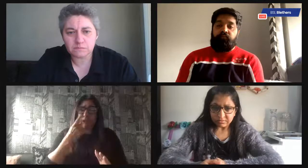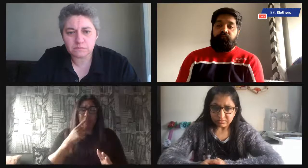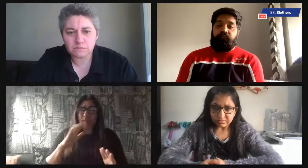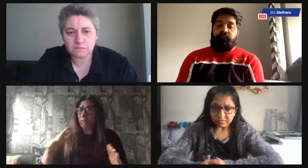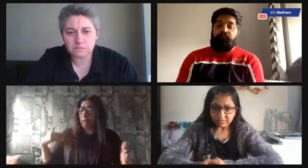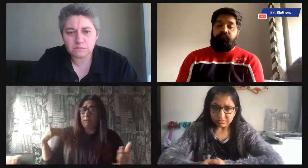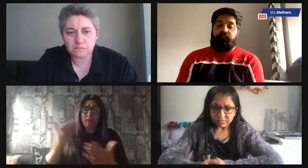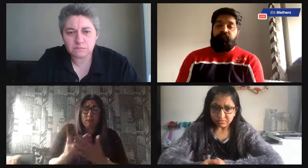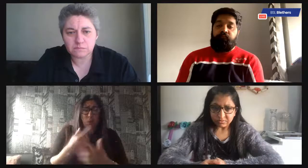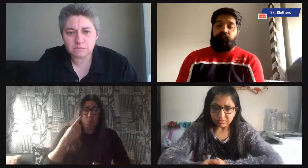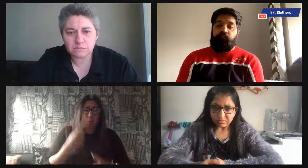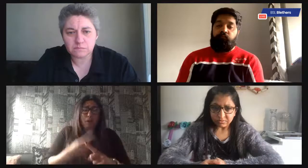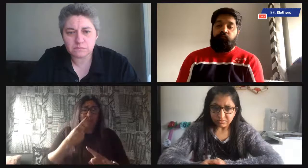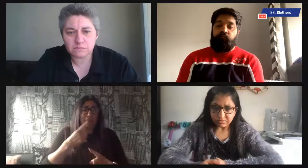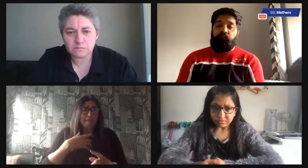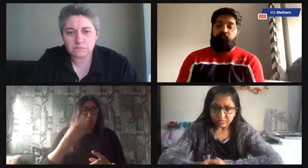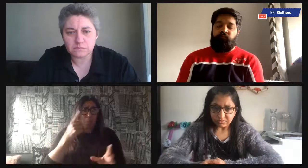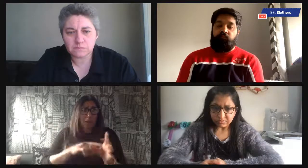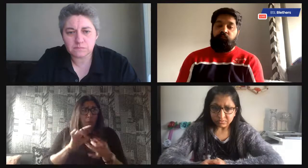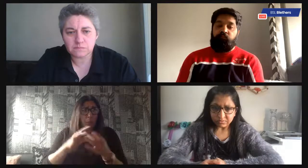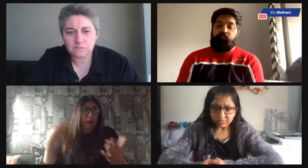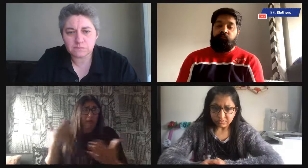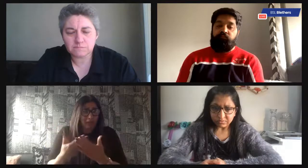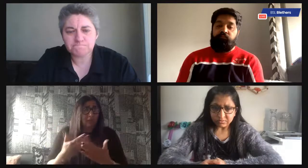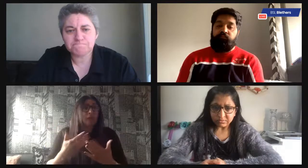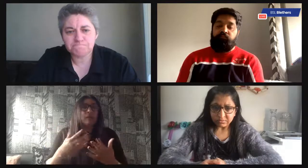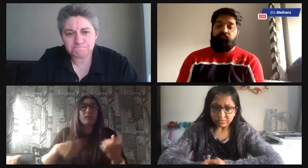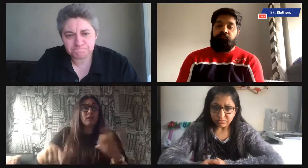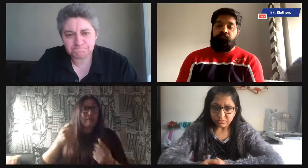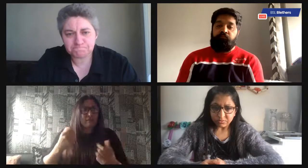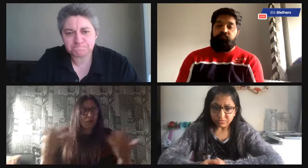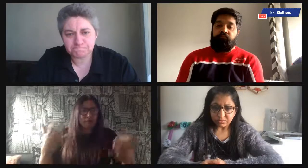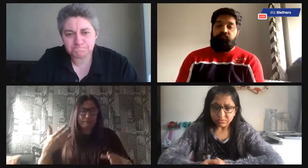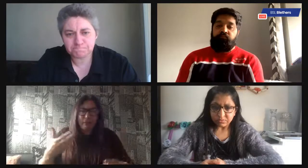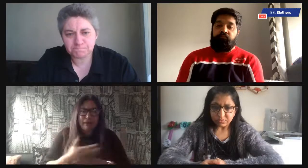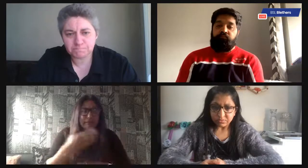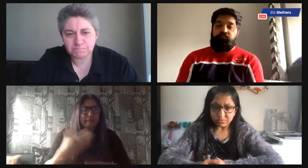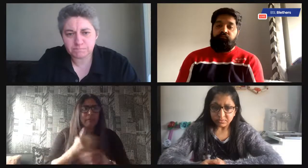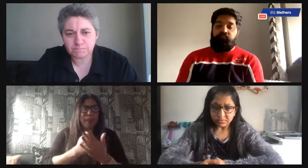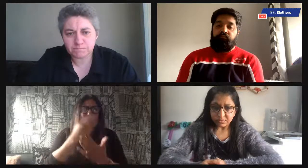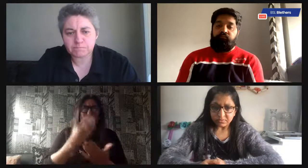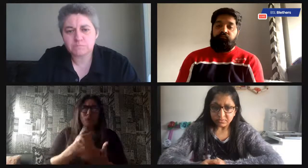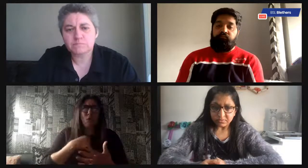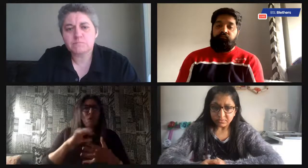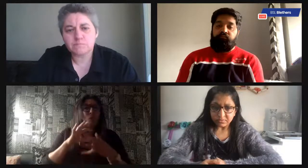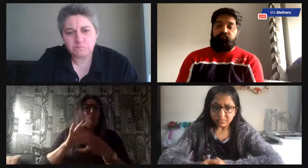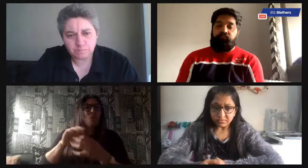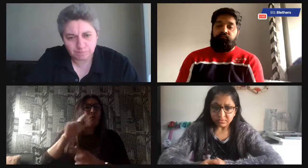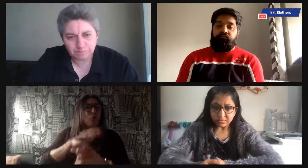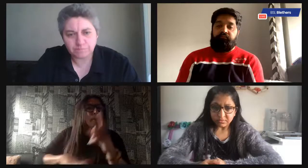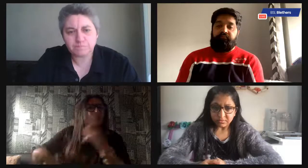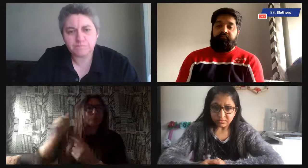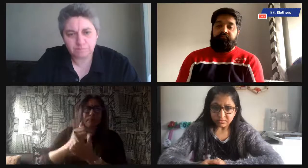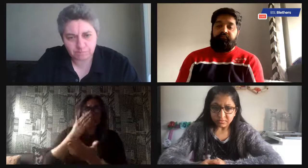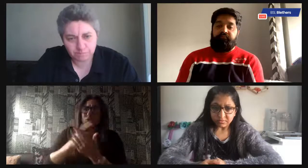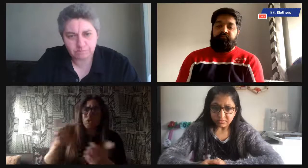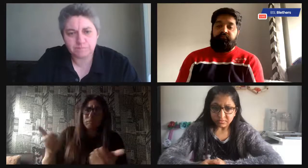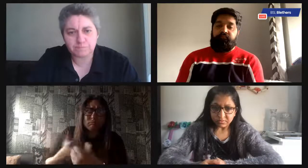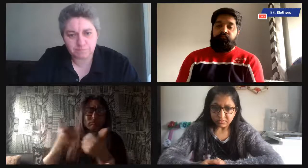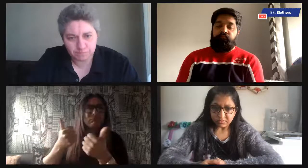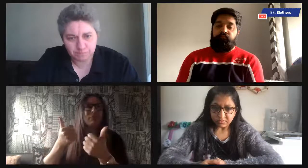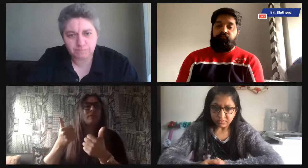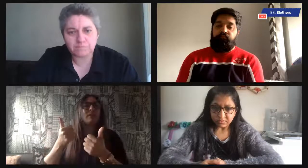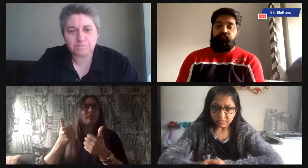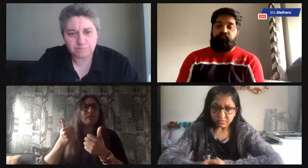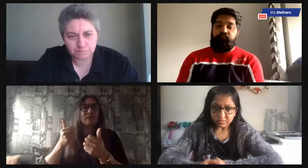do. They didn't know everything just happened so quickly. And even in this 1 year, everything's happened so fast. So